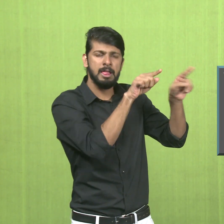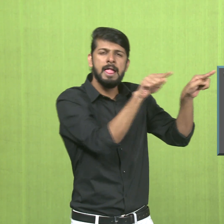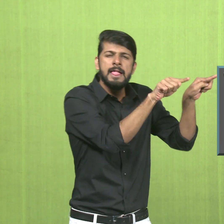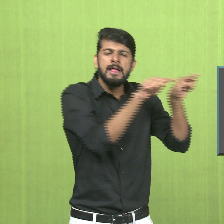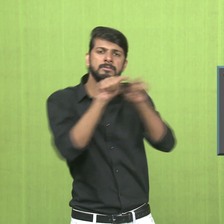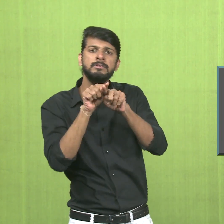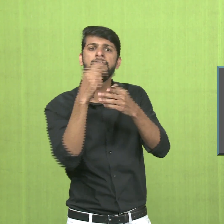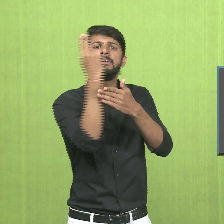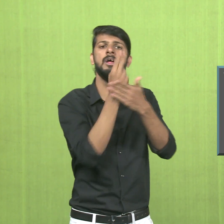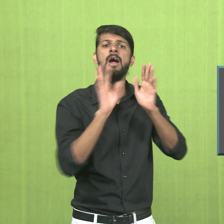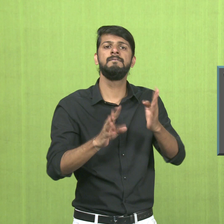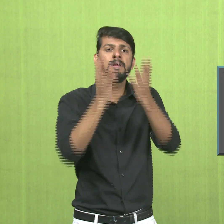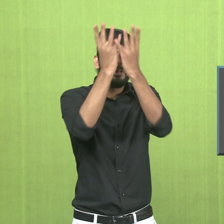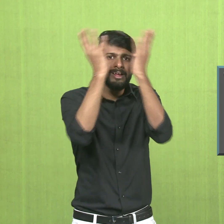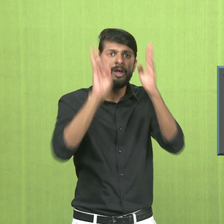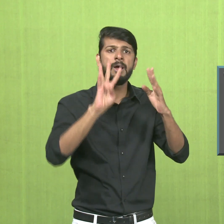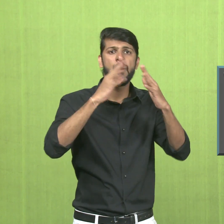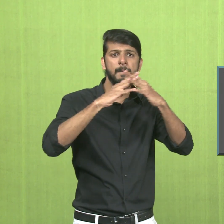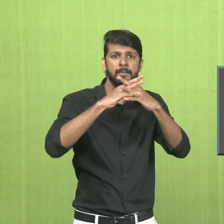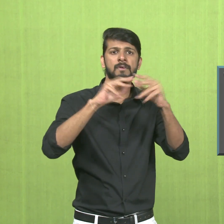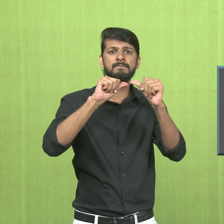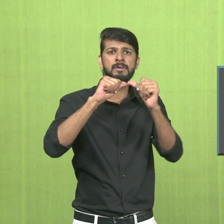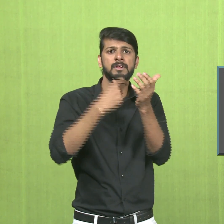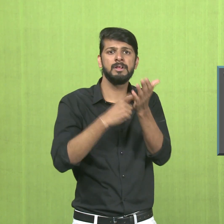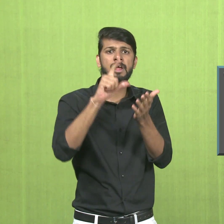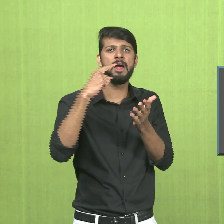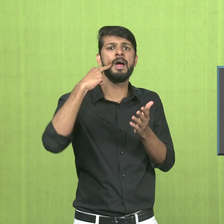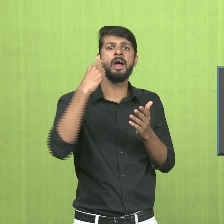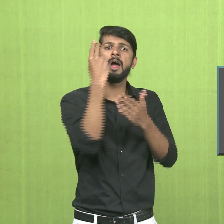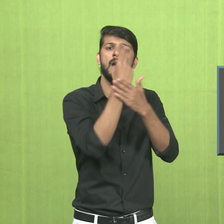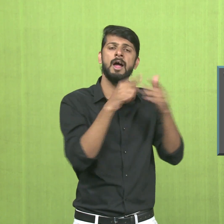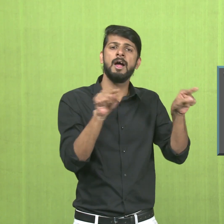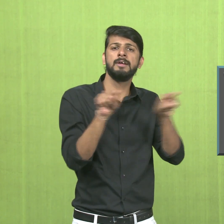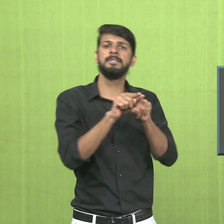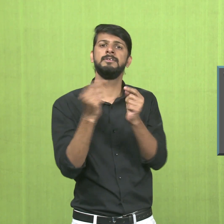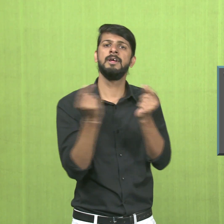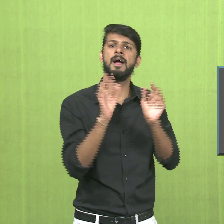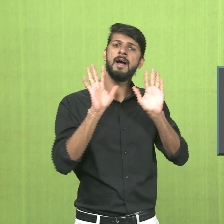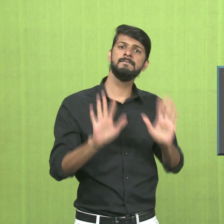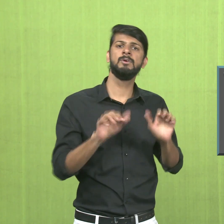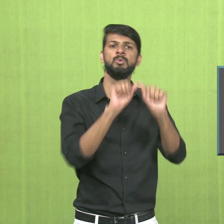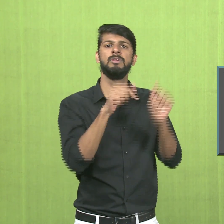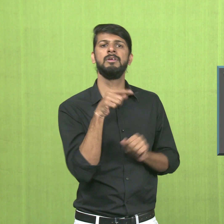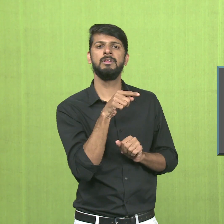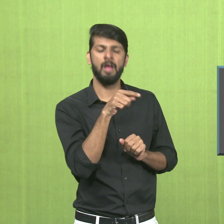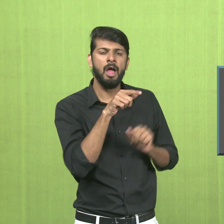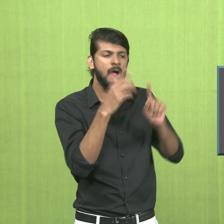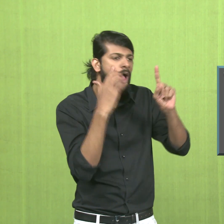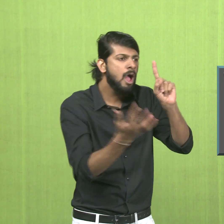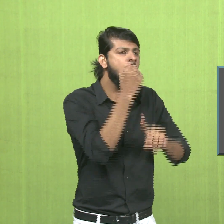drew in the caves. You would remember that from the previous lessons, and the shape and the form